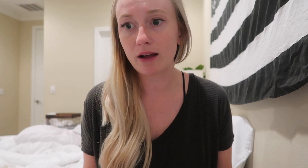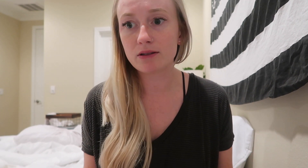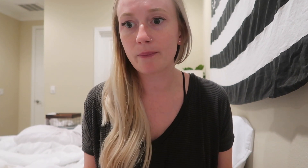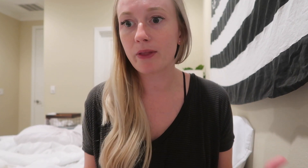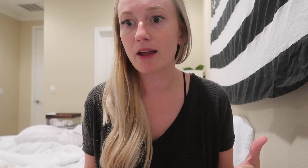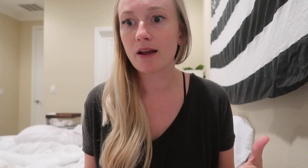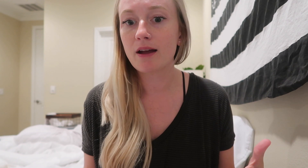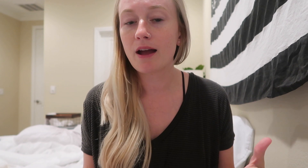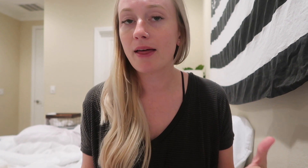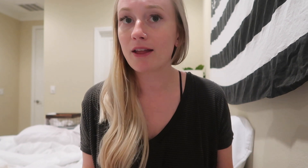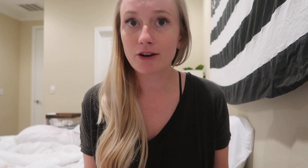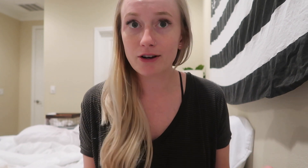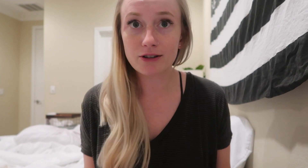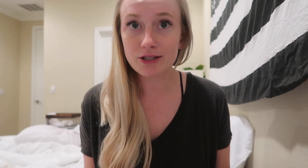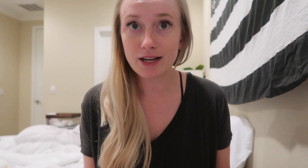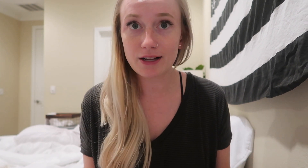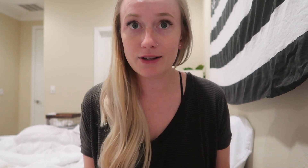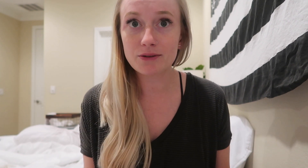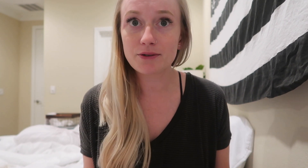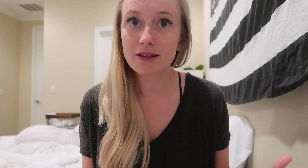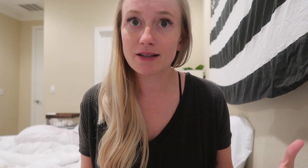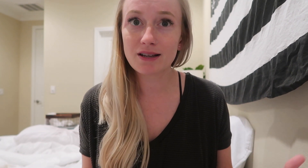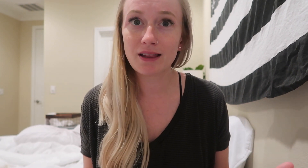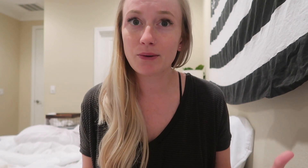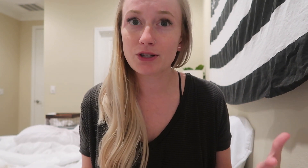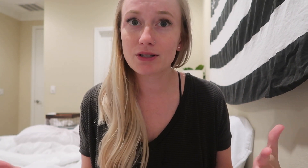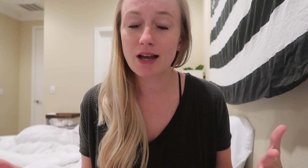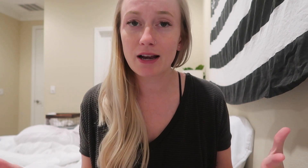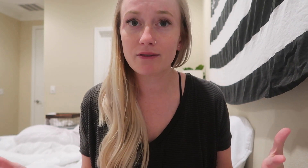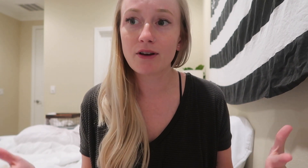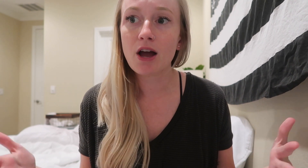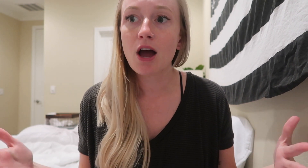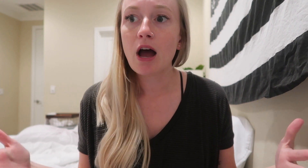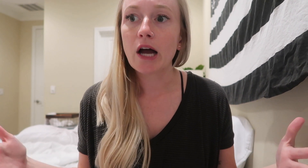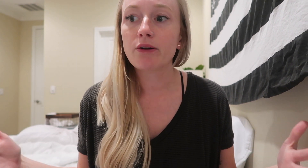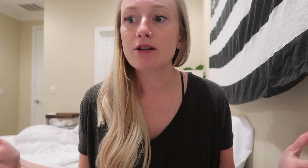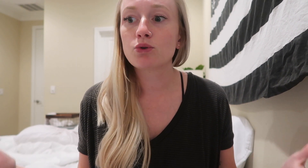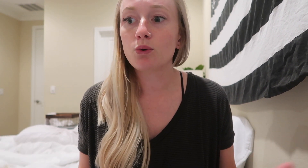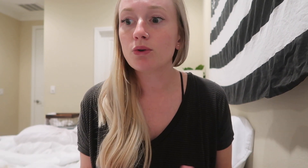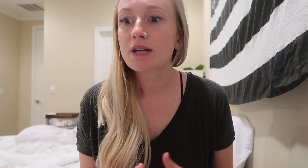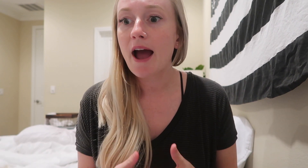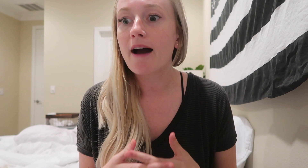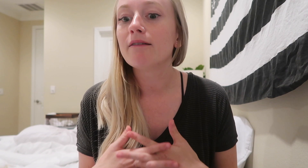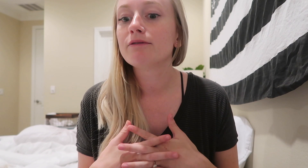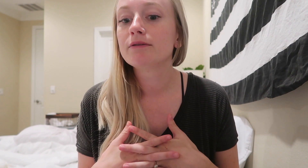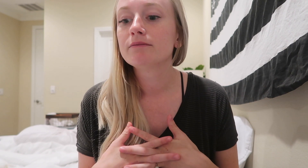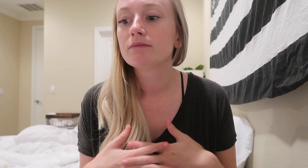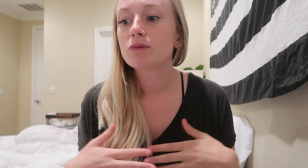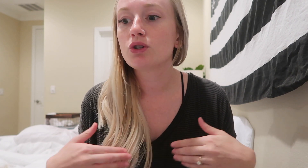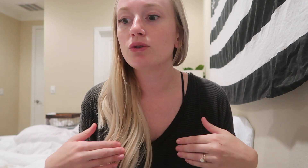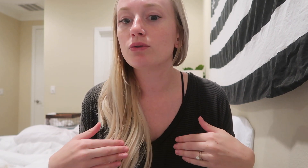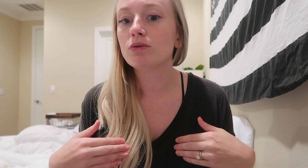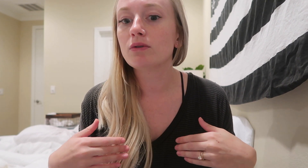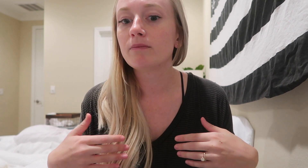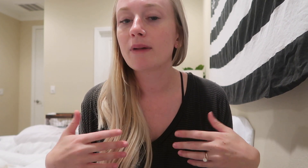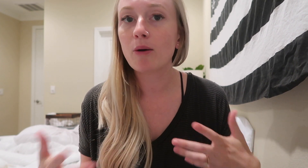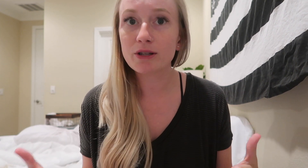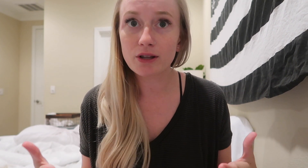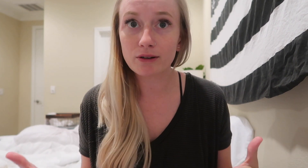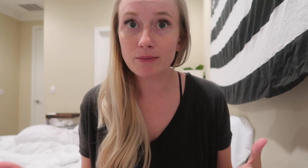child something and they're not understanding you. So I think sign language is kind of a great tool to have to help each other